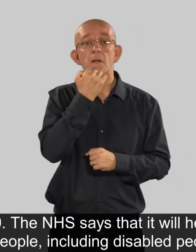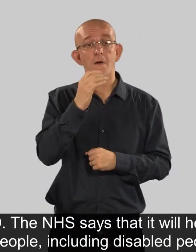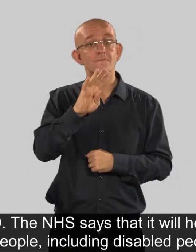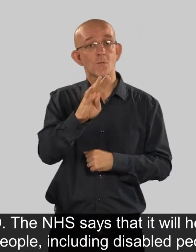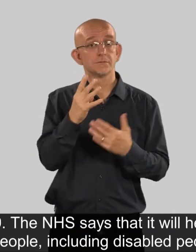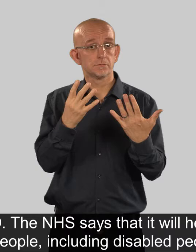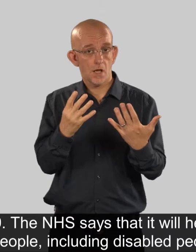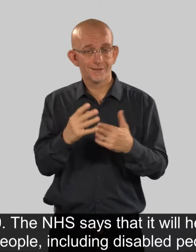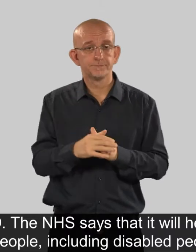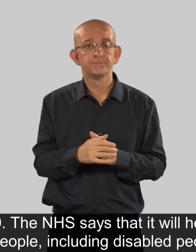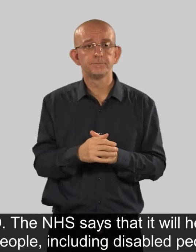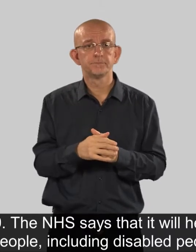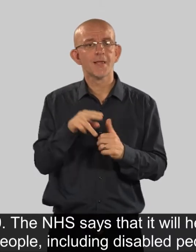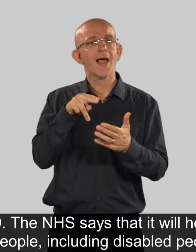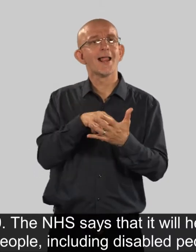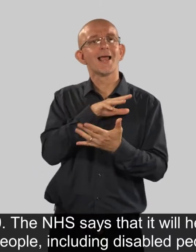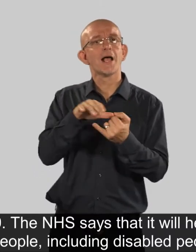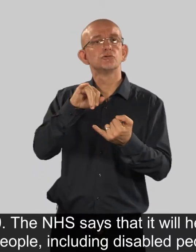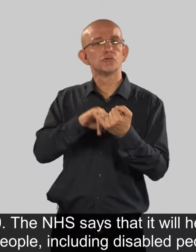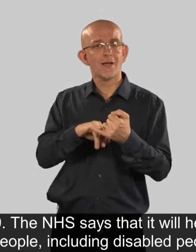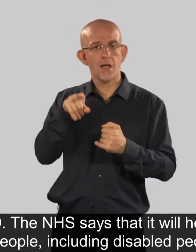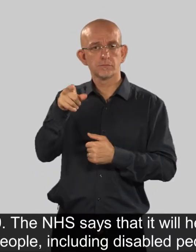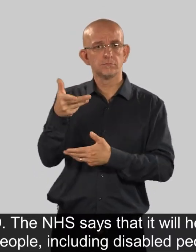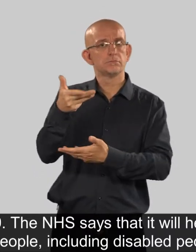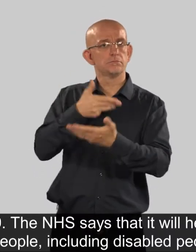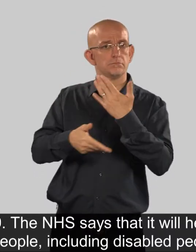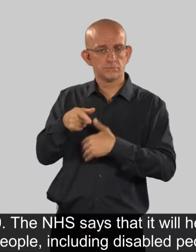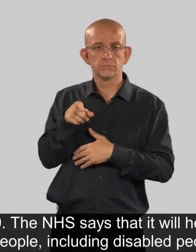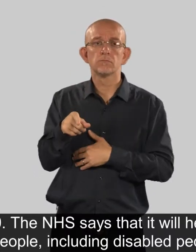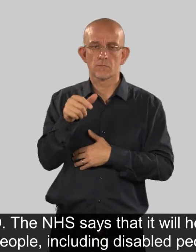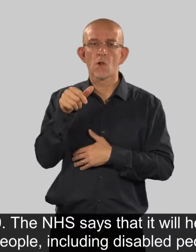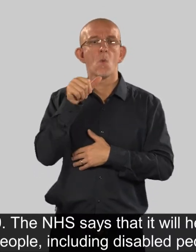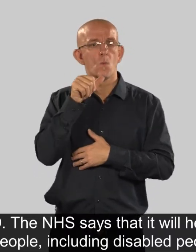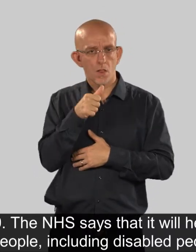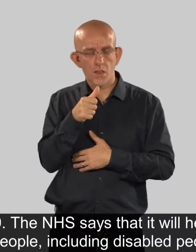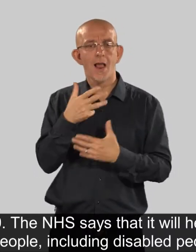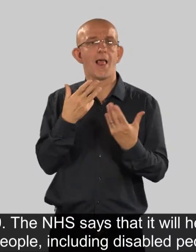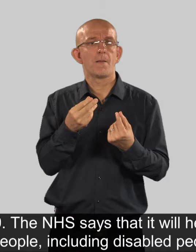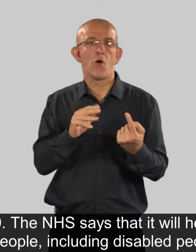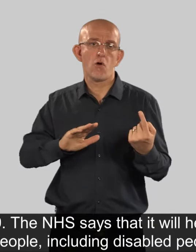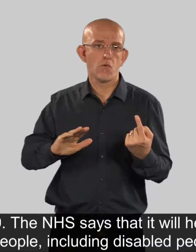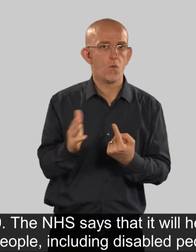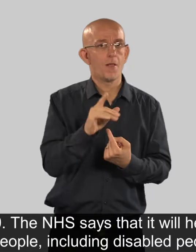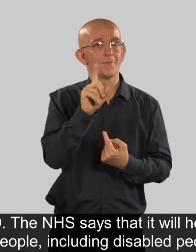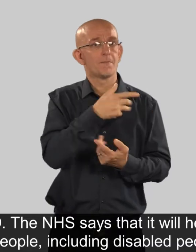49. The NHS says that it will help all people, including disabled people.